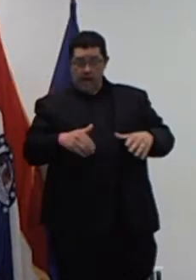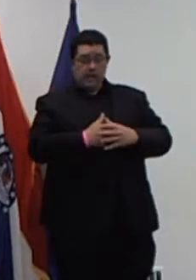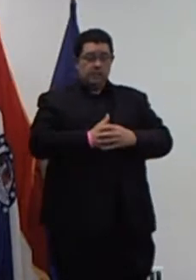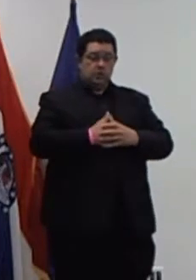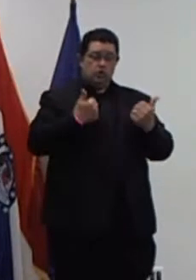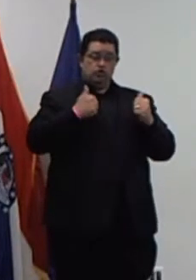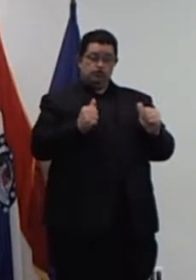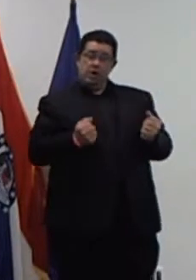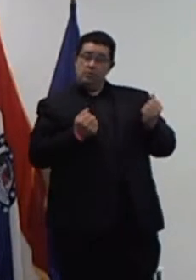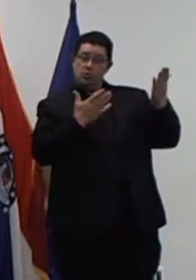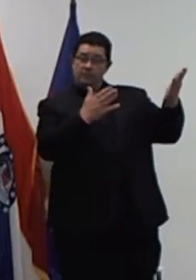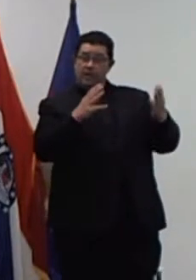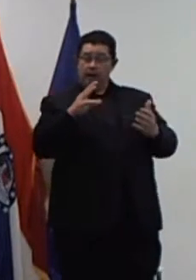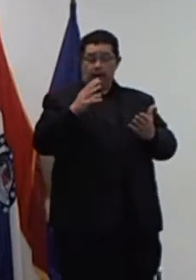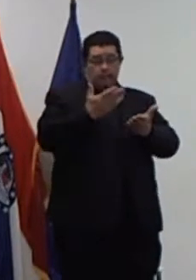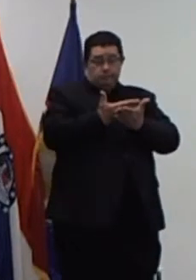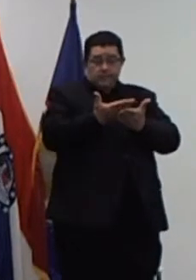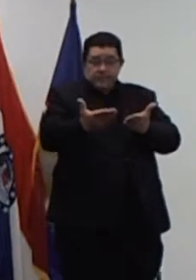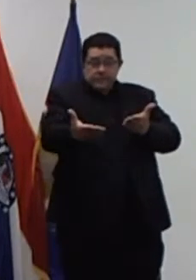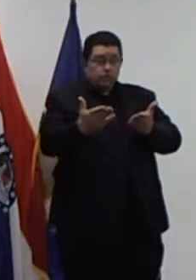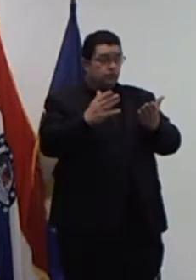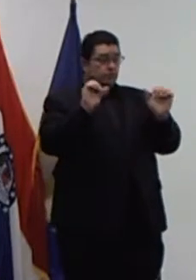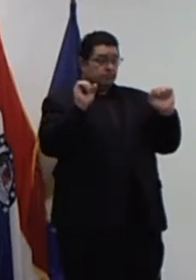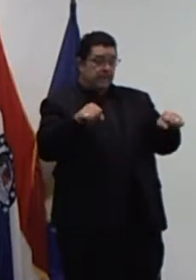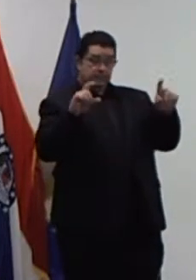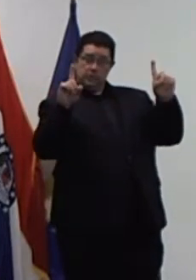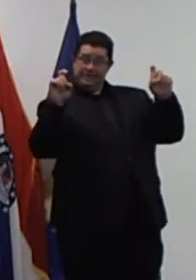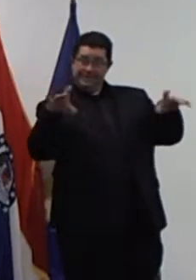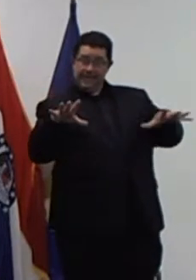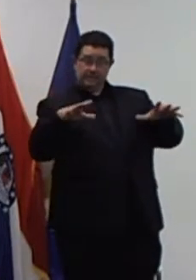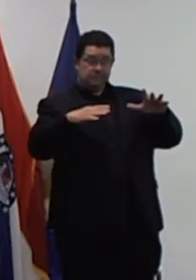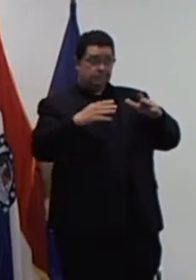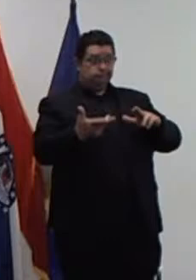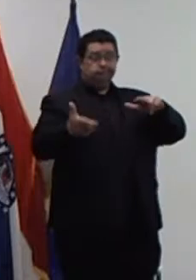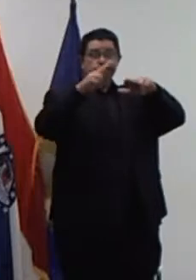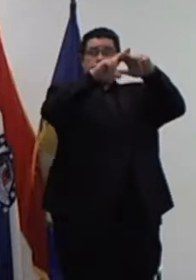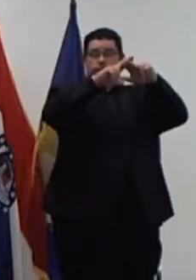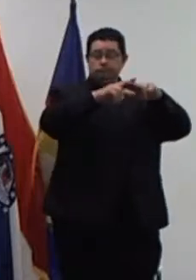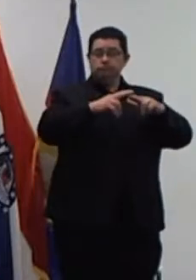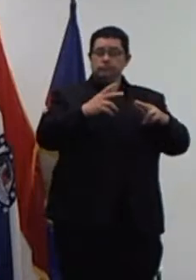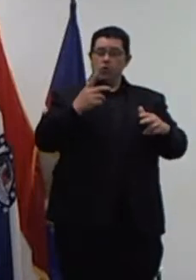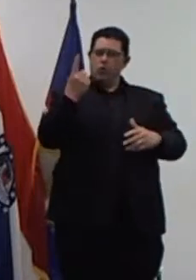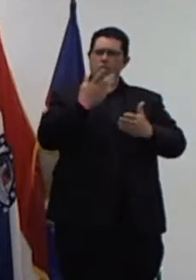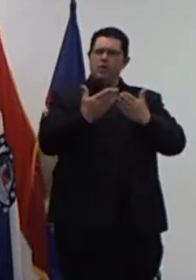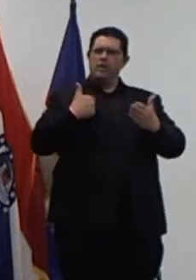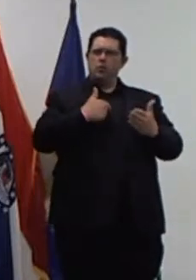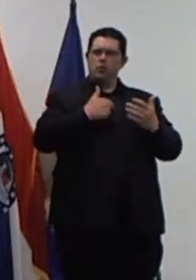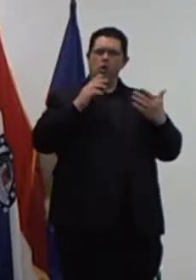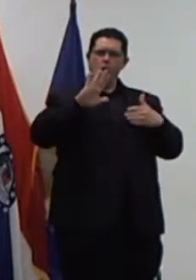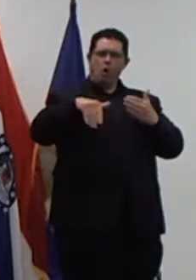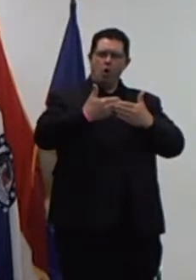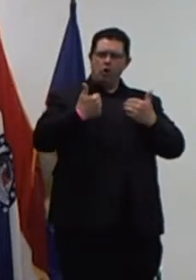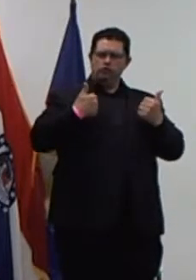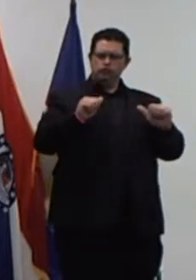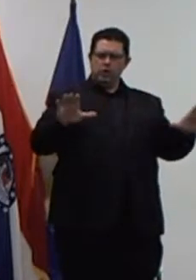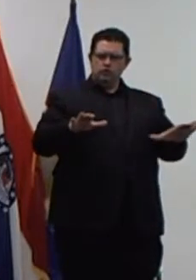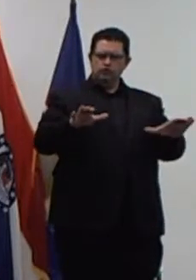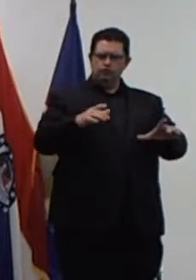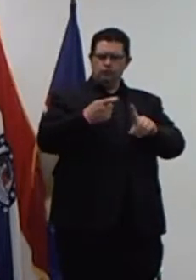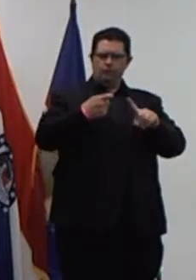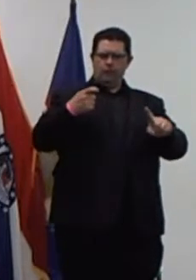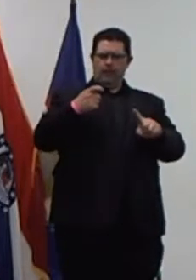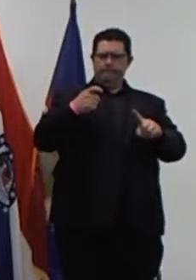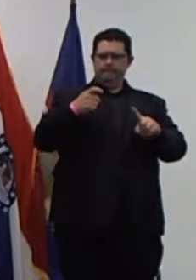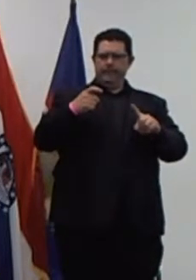the material to be able to test on a large scale. One of the things that we were all trying to do from the